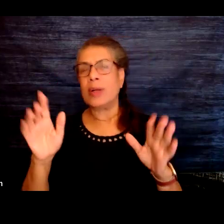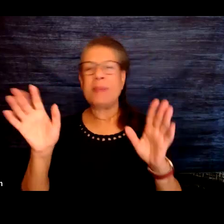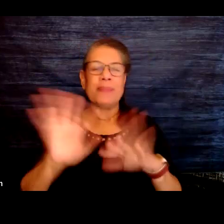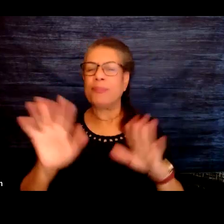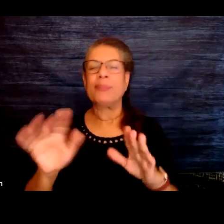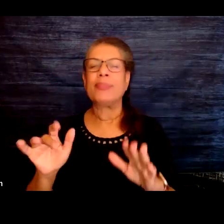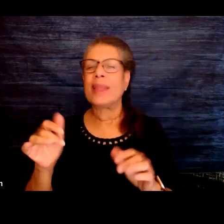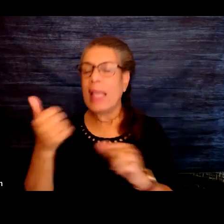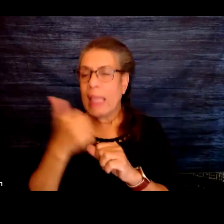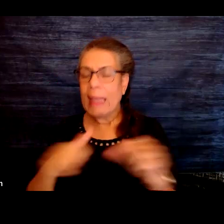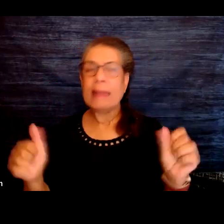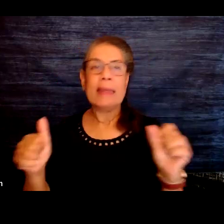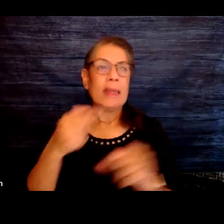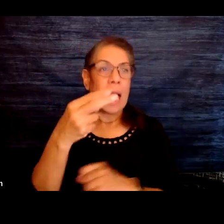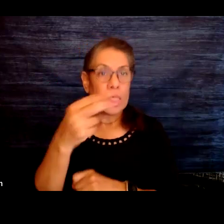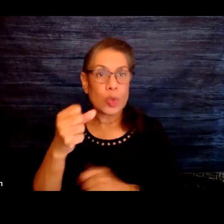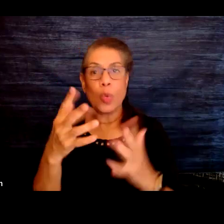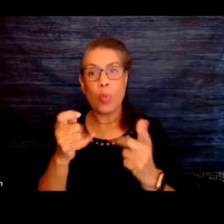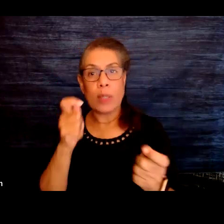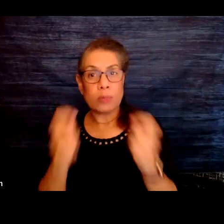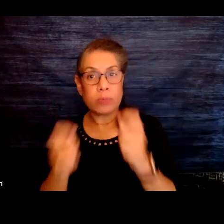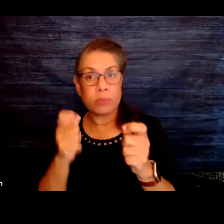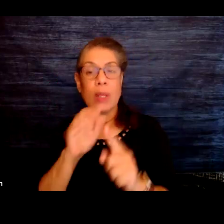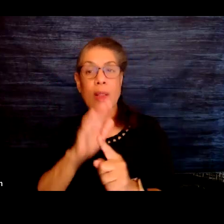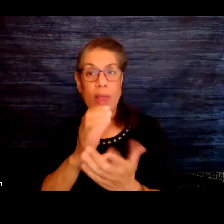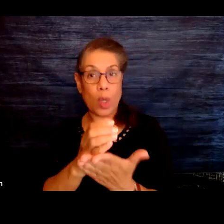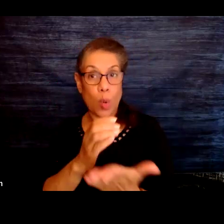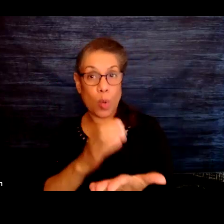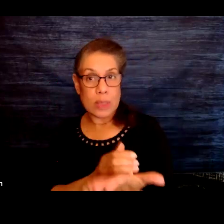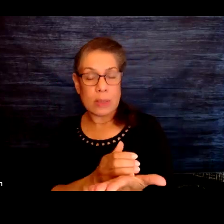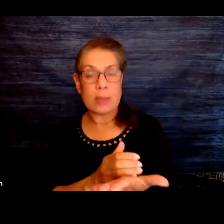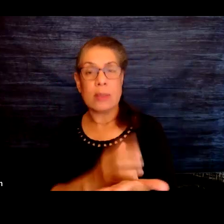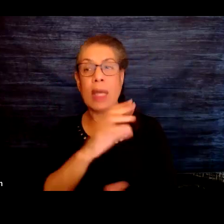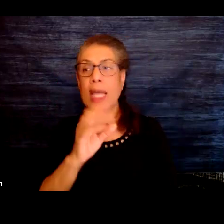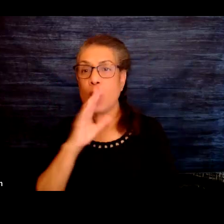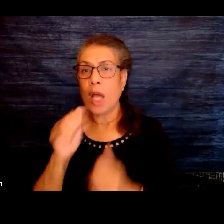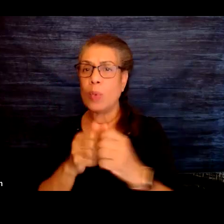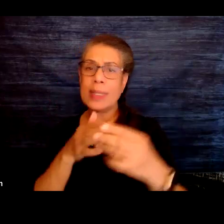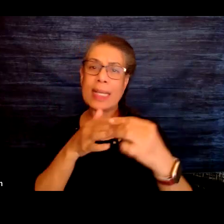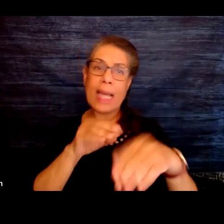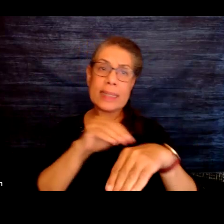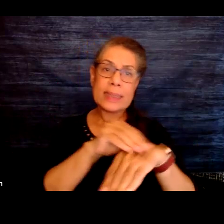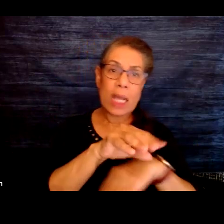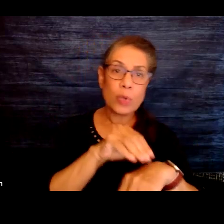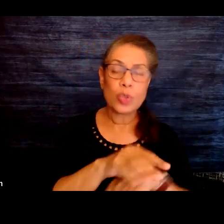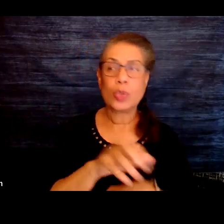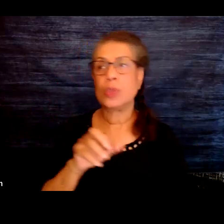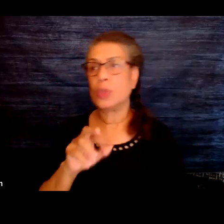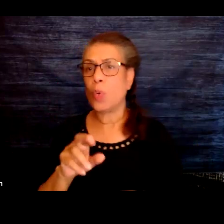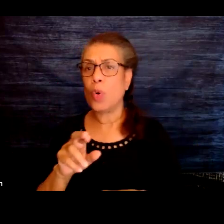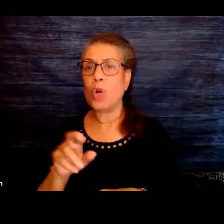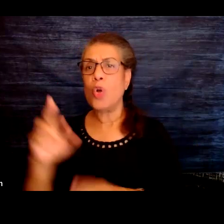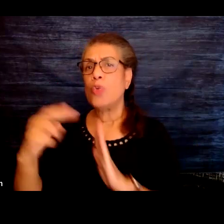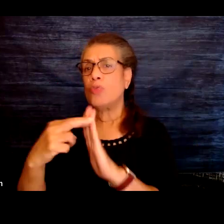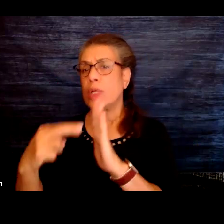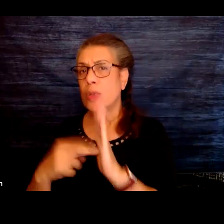through and really audit the courses that they were offering and talk with guidance counselors and registrars